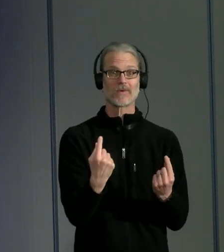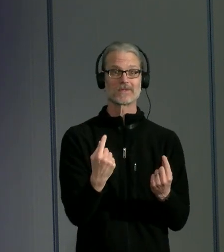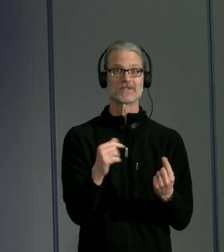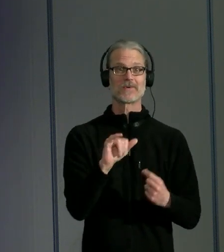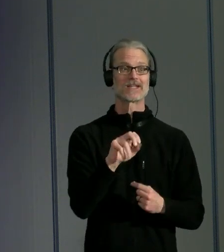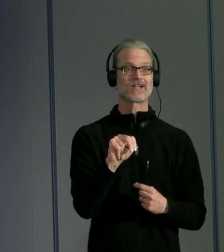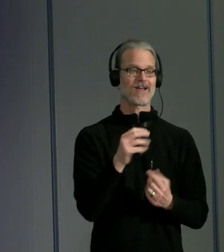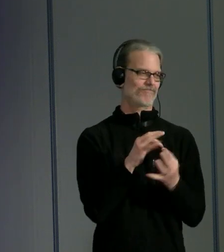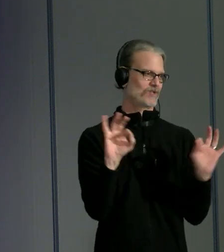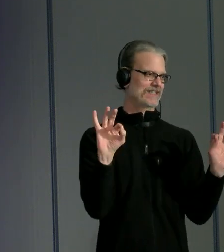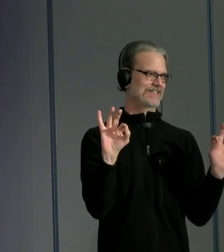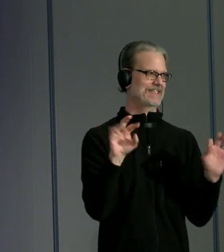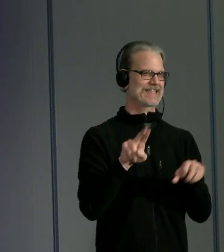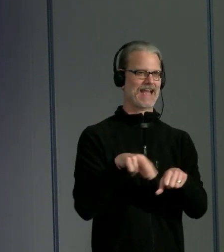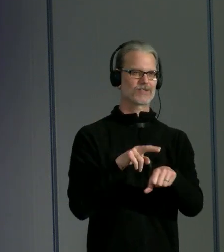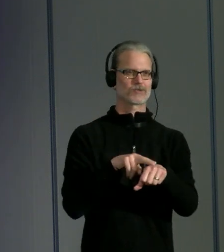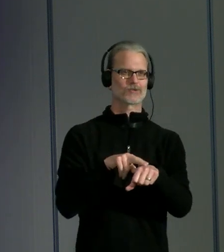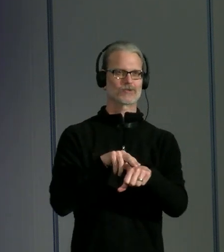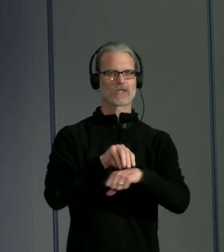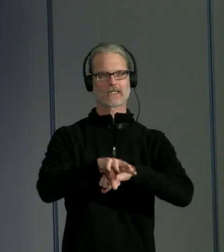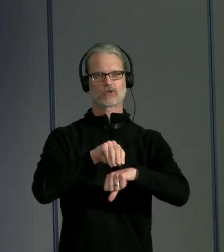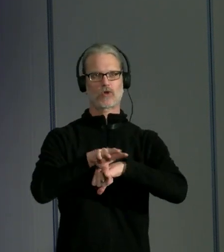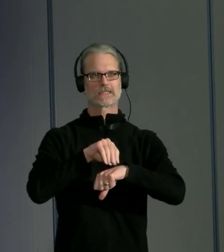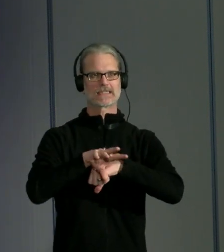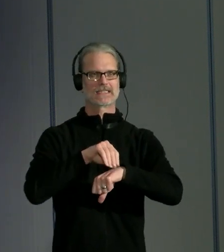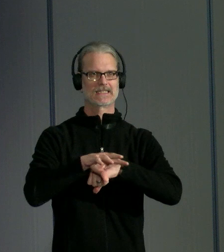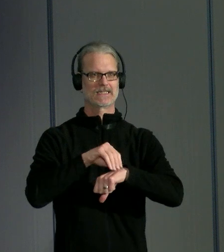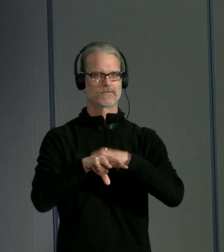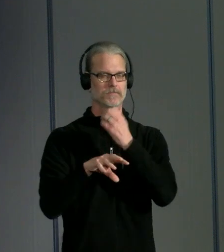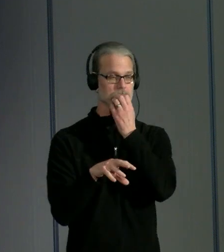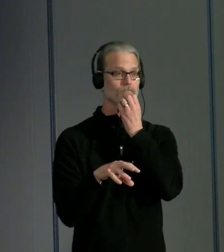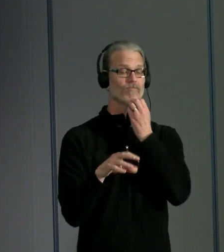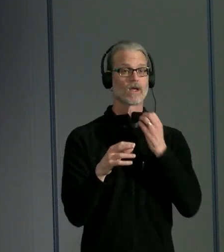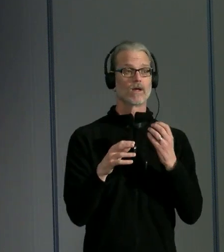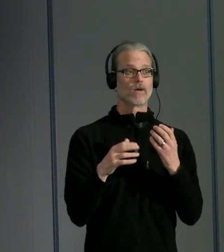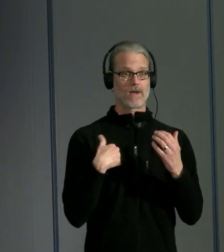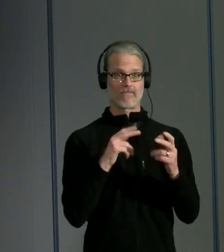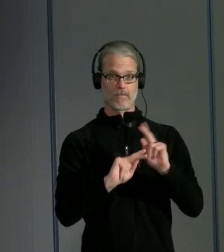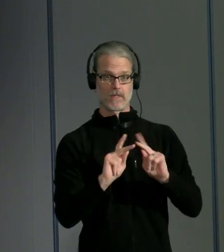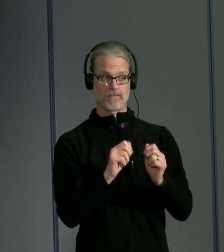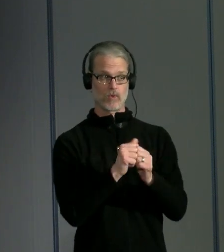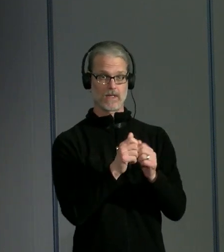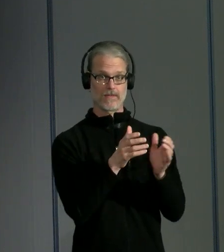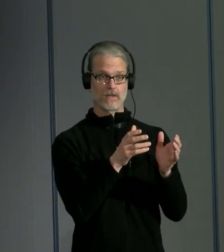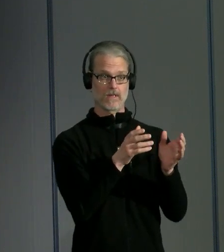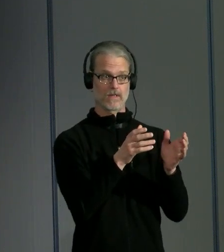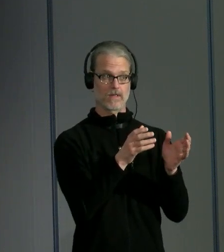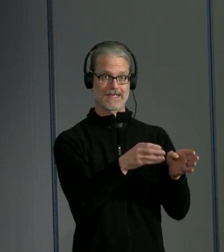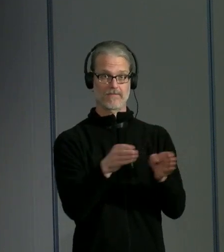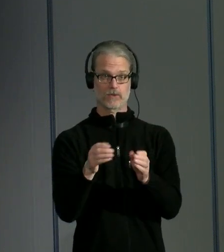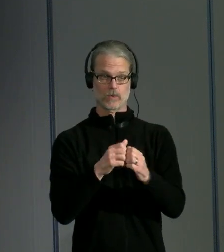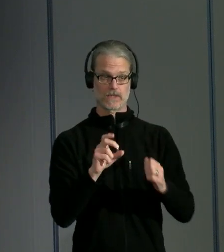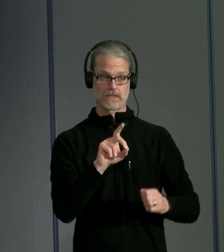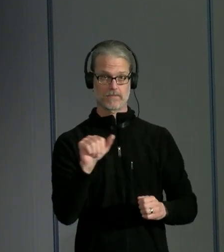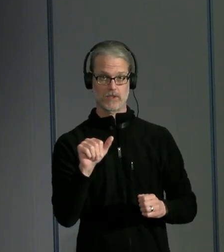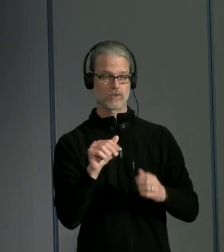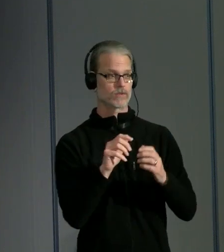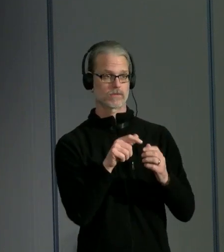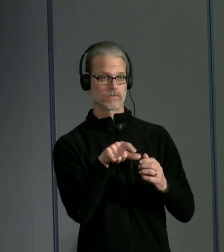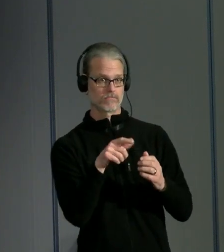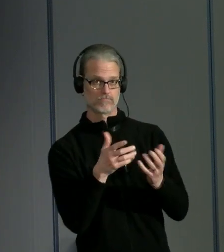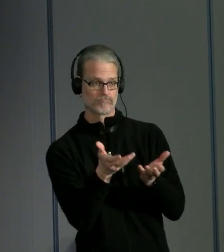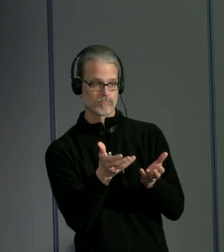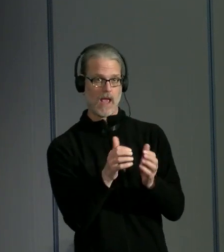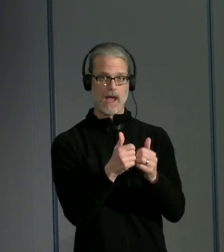free national consulting service where we talk to individuals with disabilities about how to request an accommodation